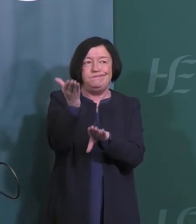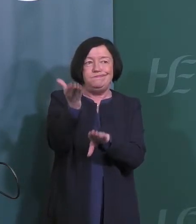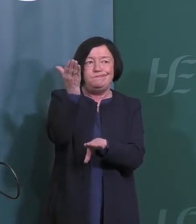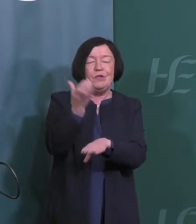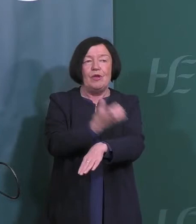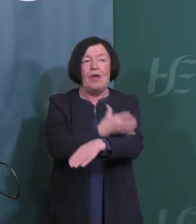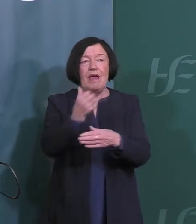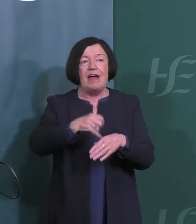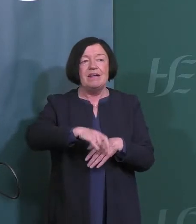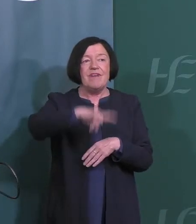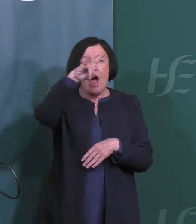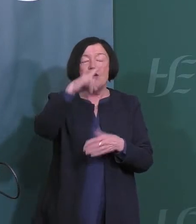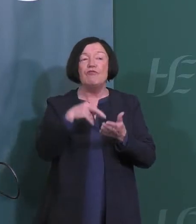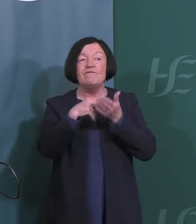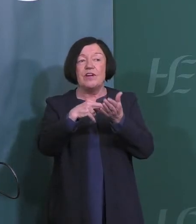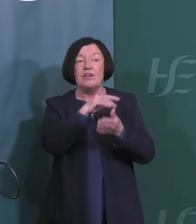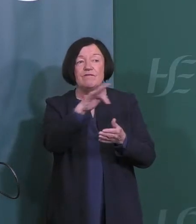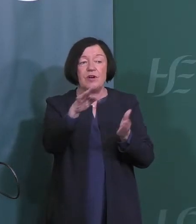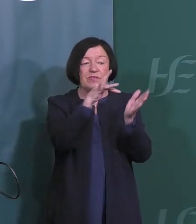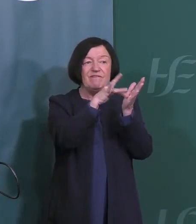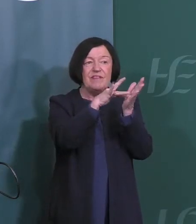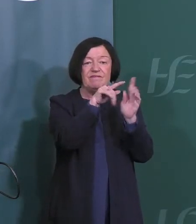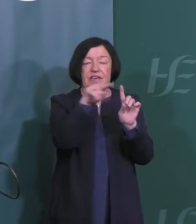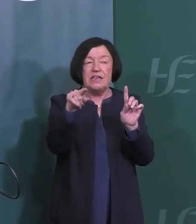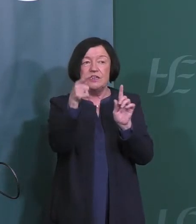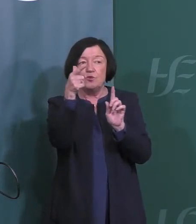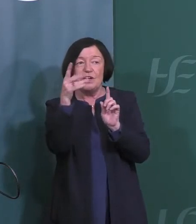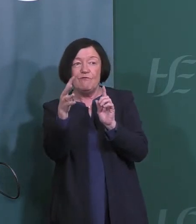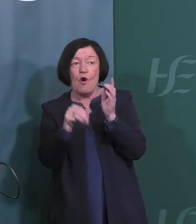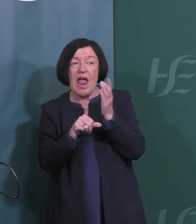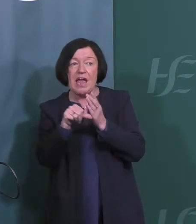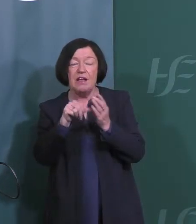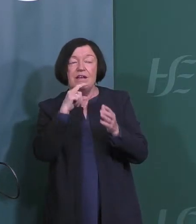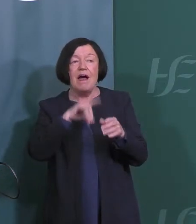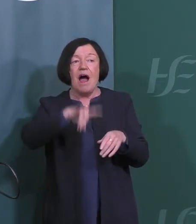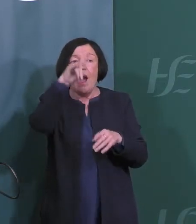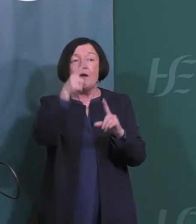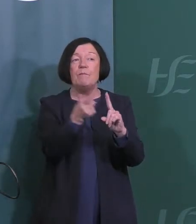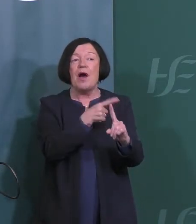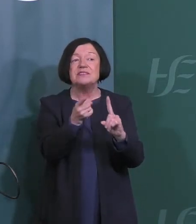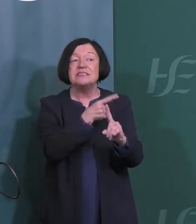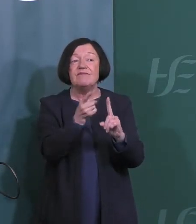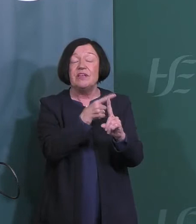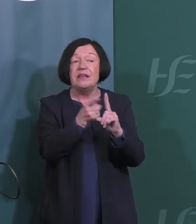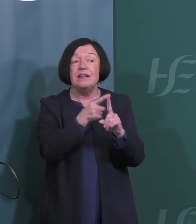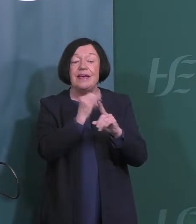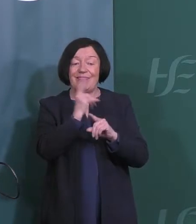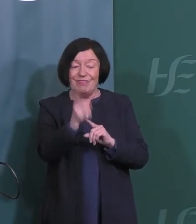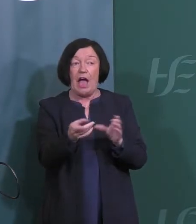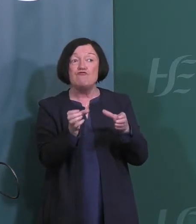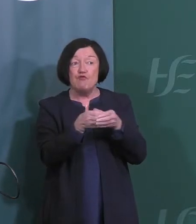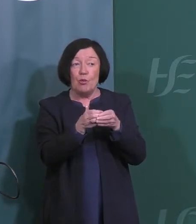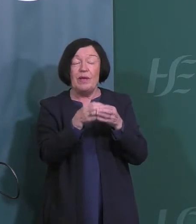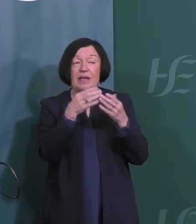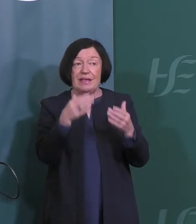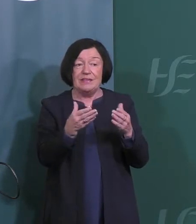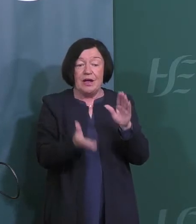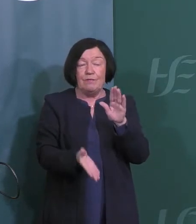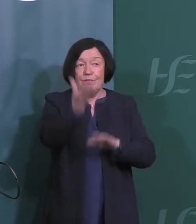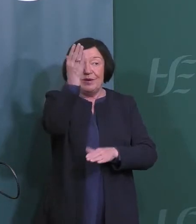to have both high referrals from the 15 to 24 age group, but also high positivity. The positivity in that group has now risen